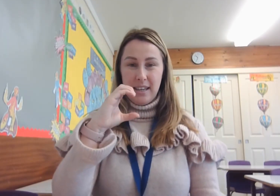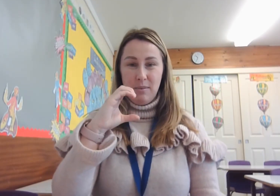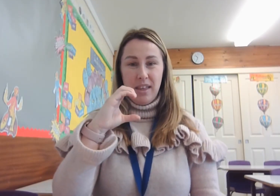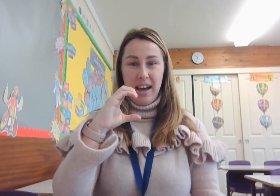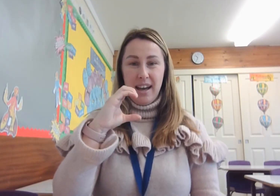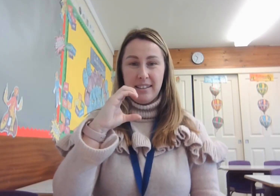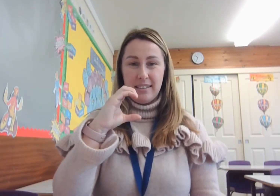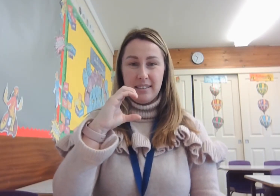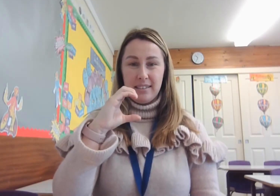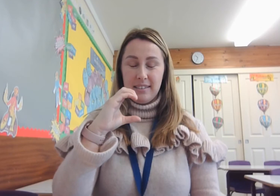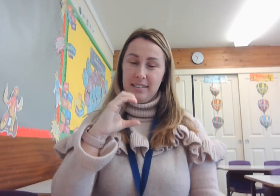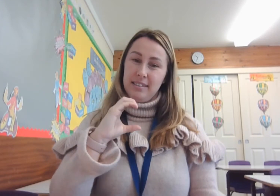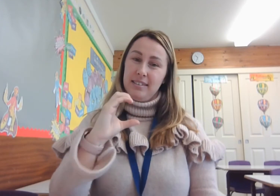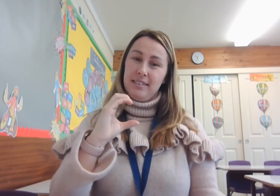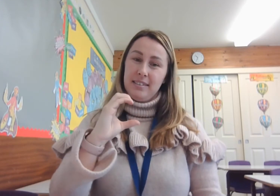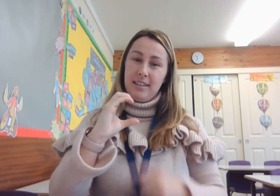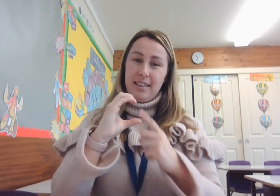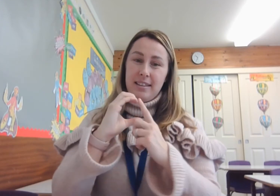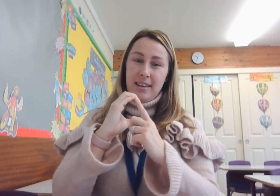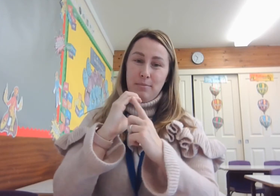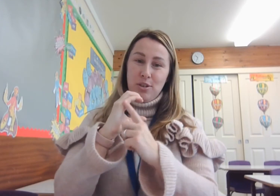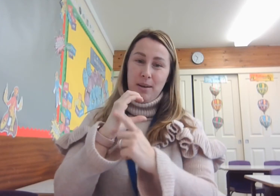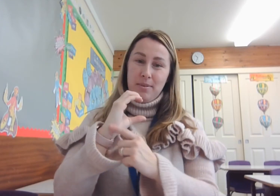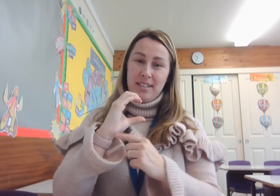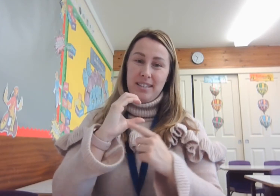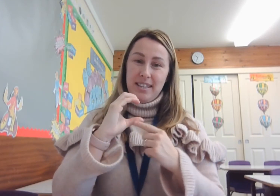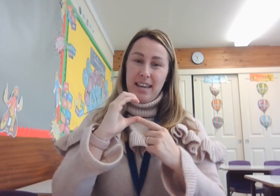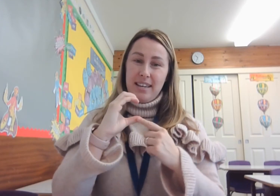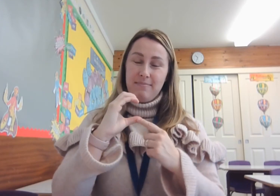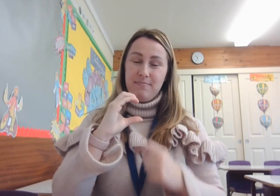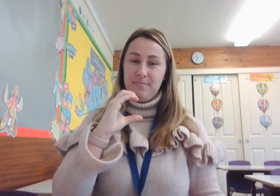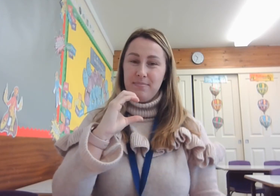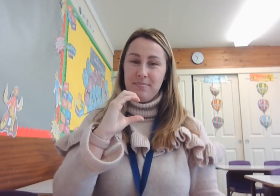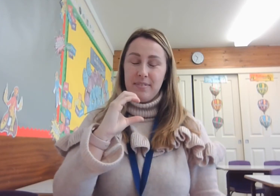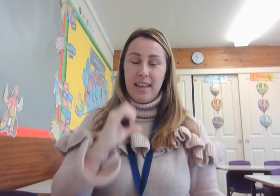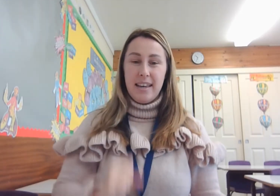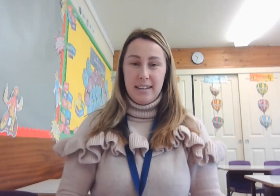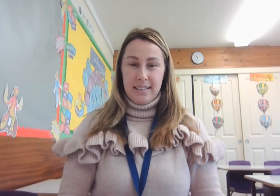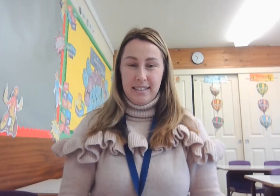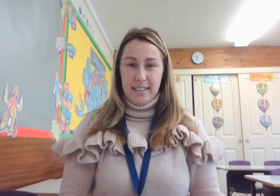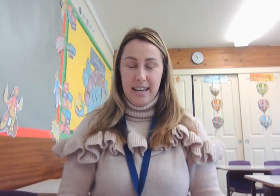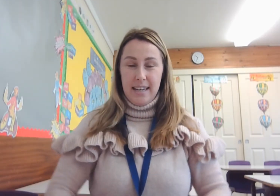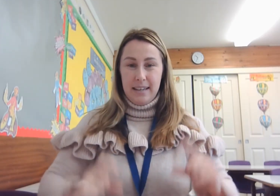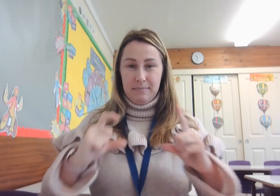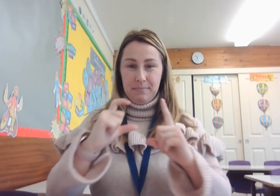with our hand in the same shape as a C. D.